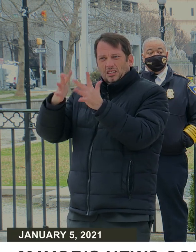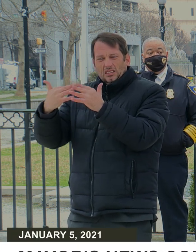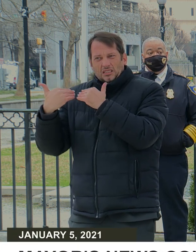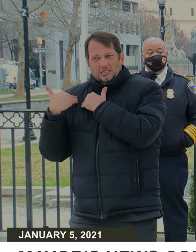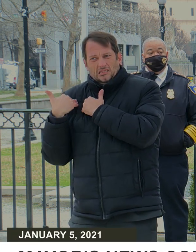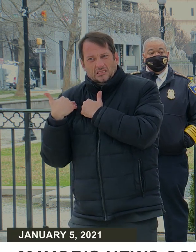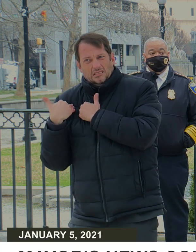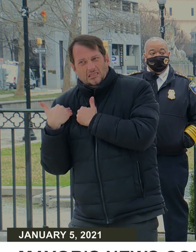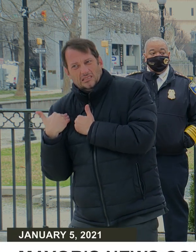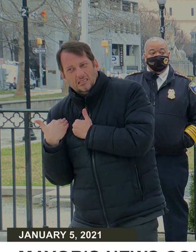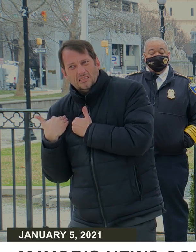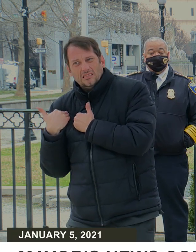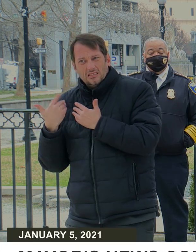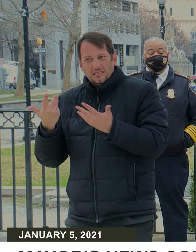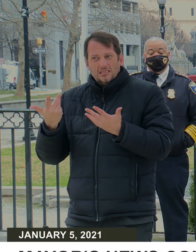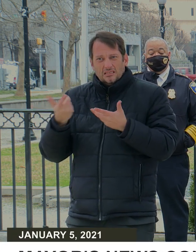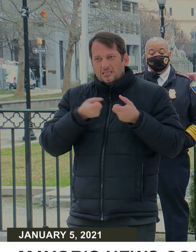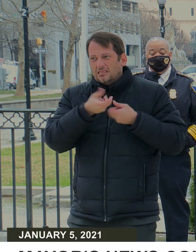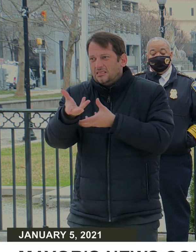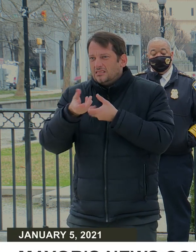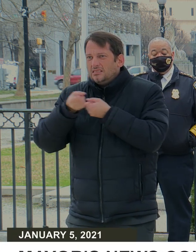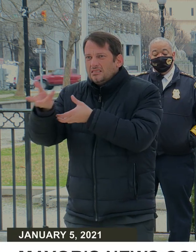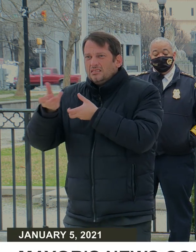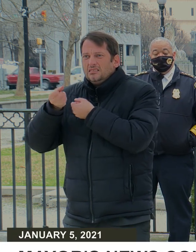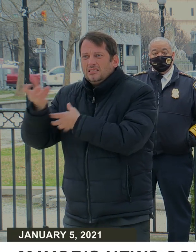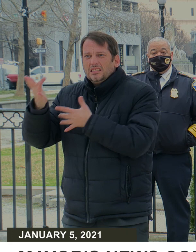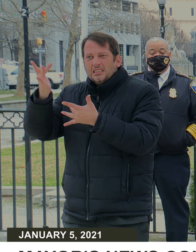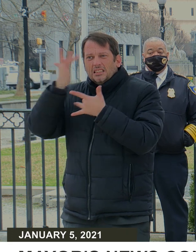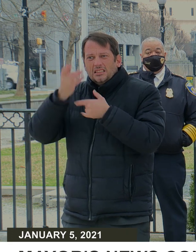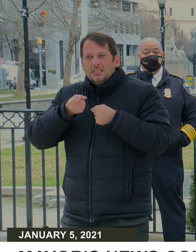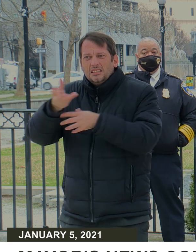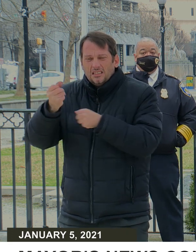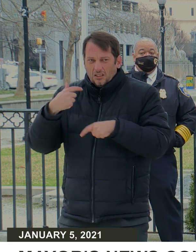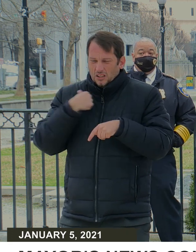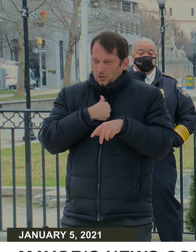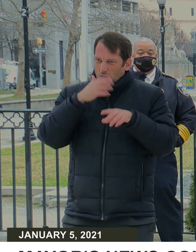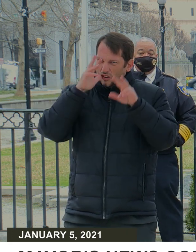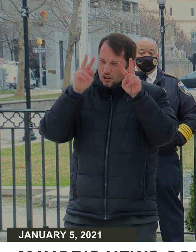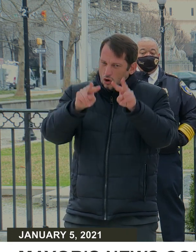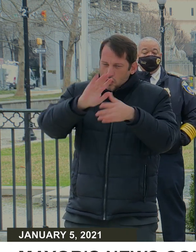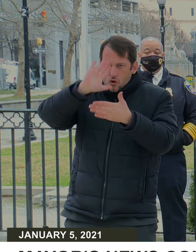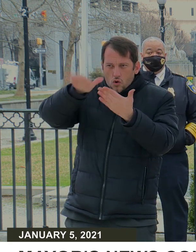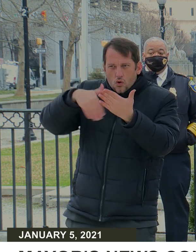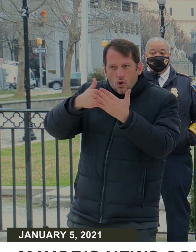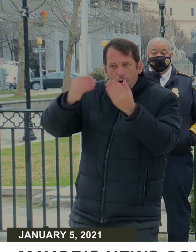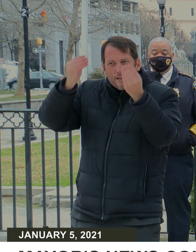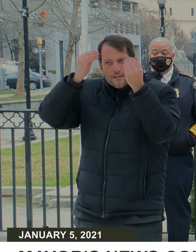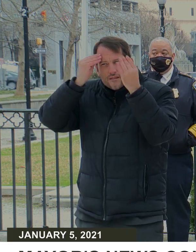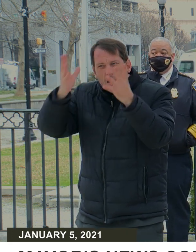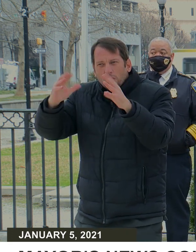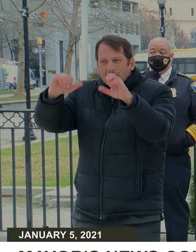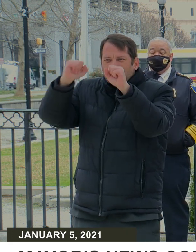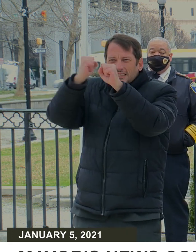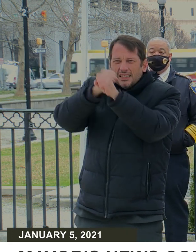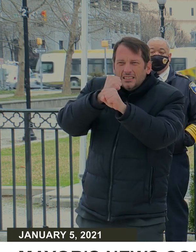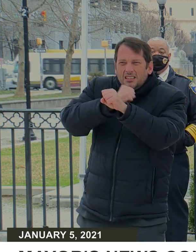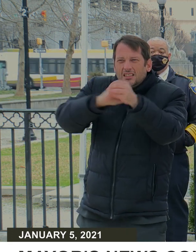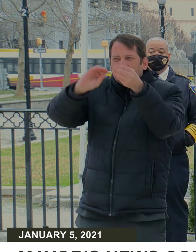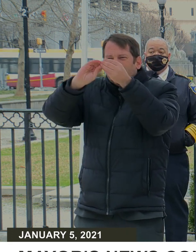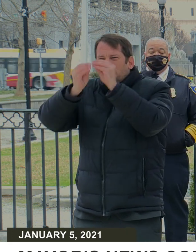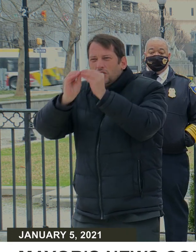the data and make a decision based off health data and health data alone. This is a health